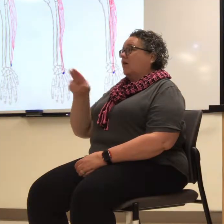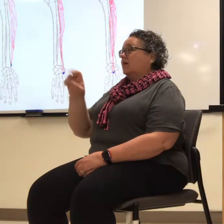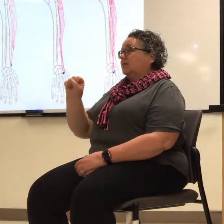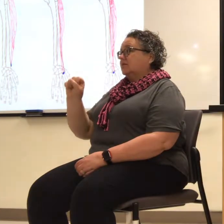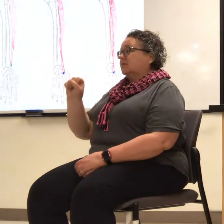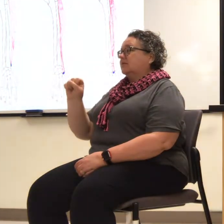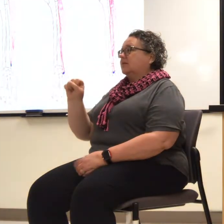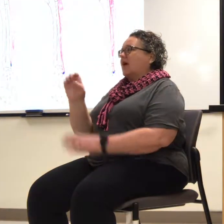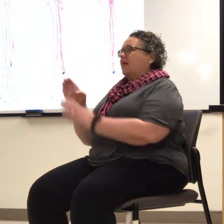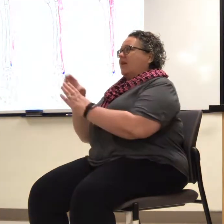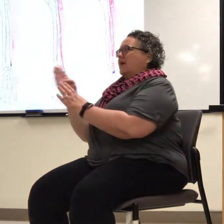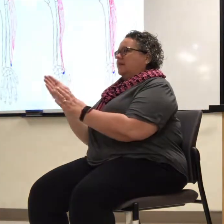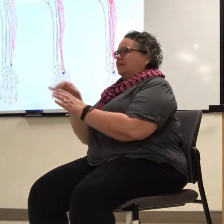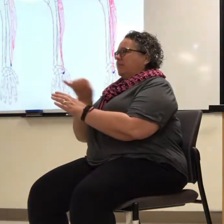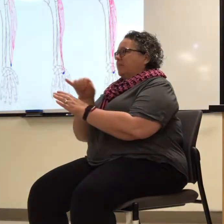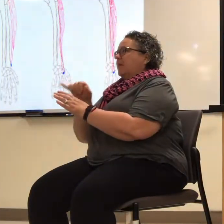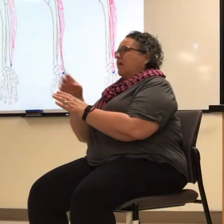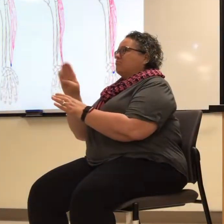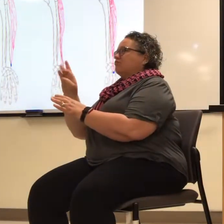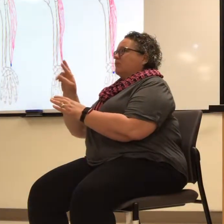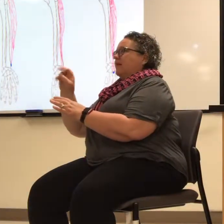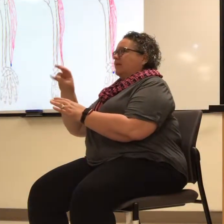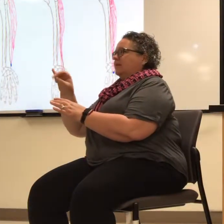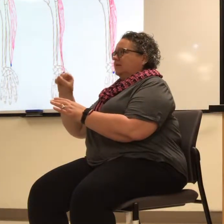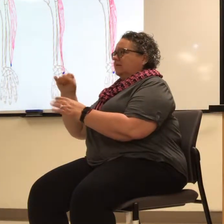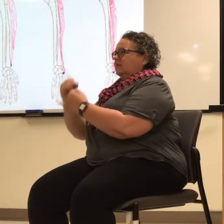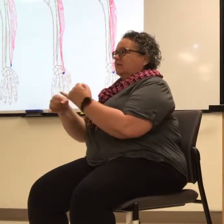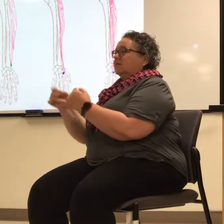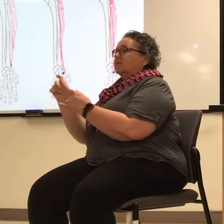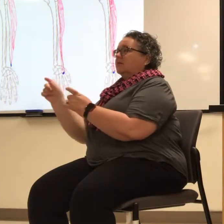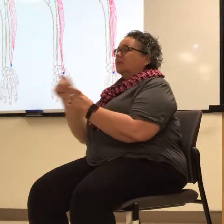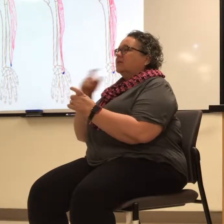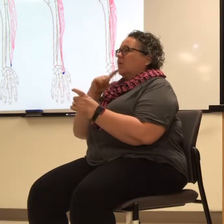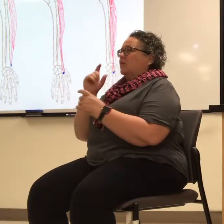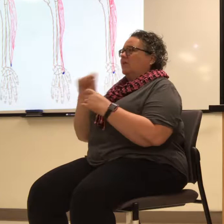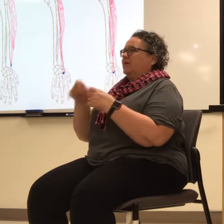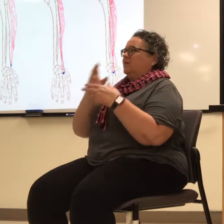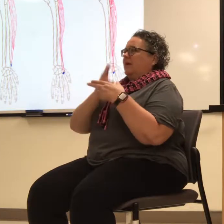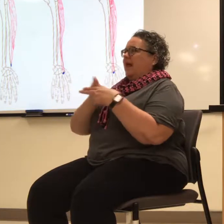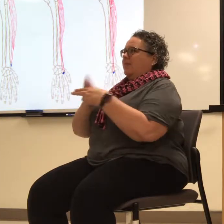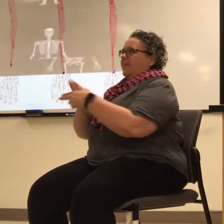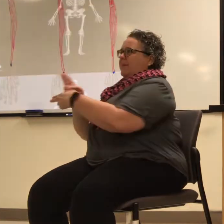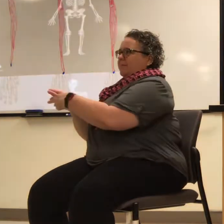models together, name them in that order. Okay?